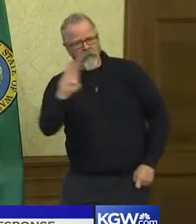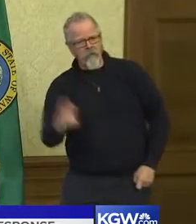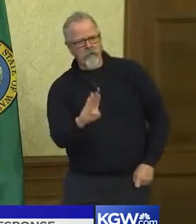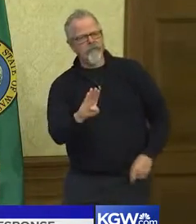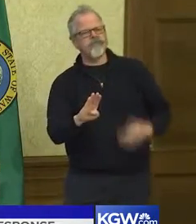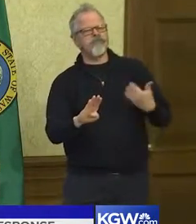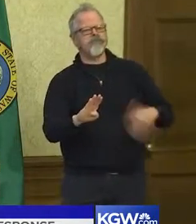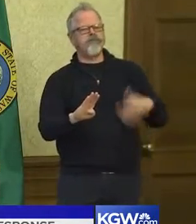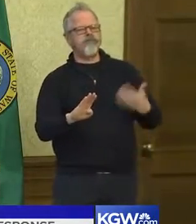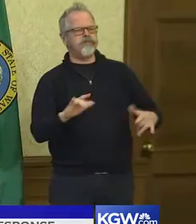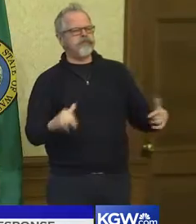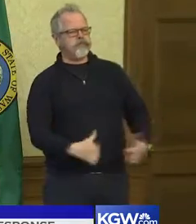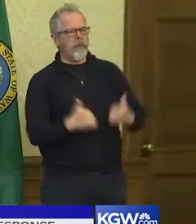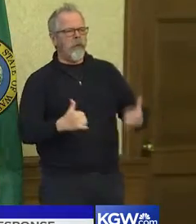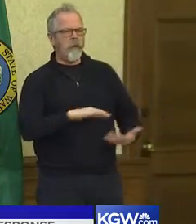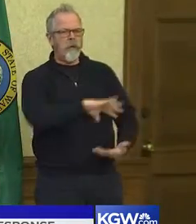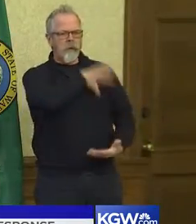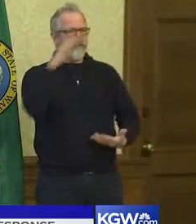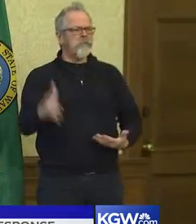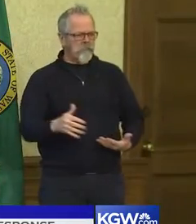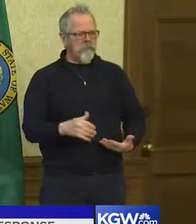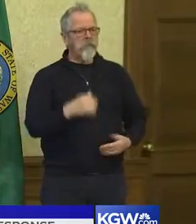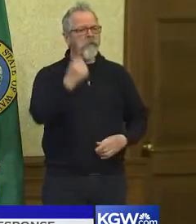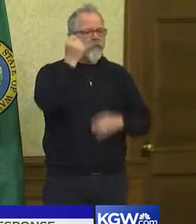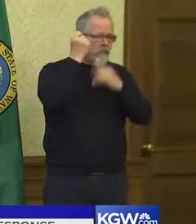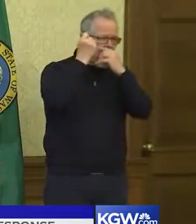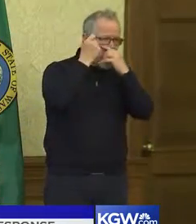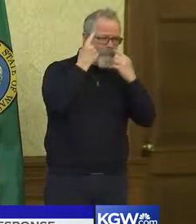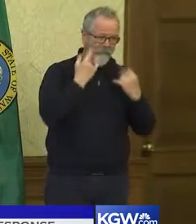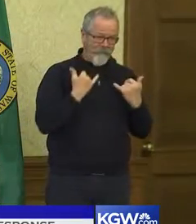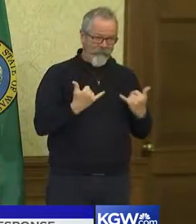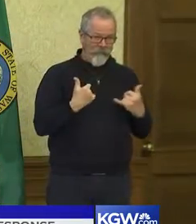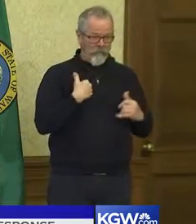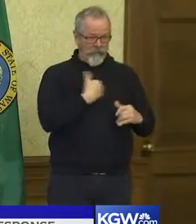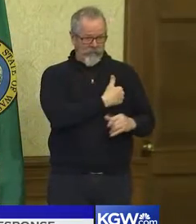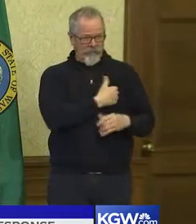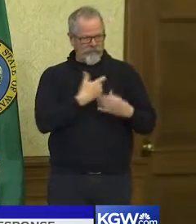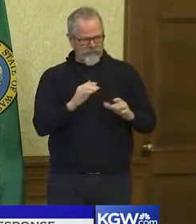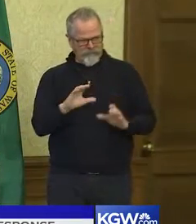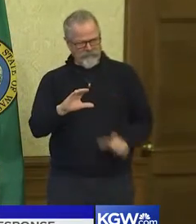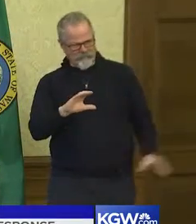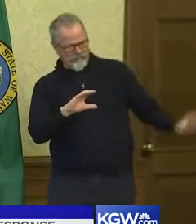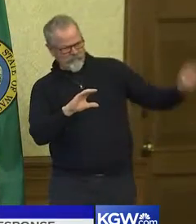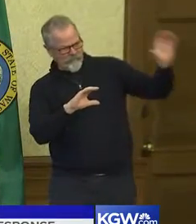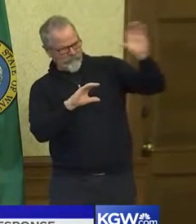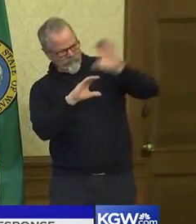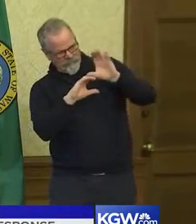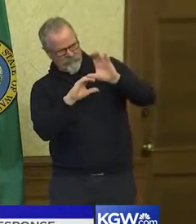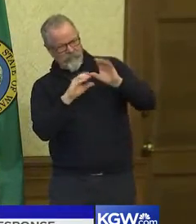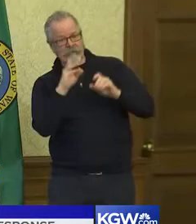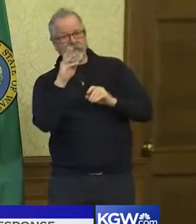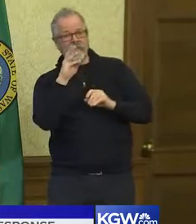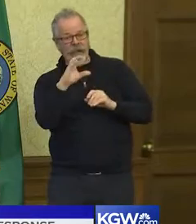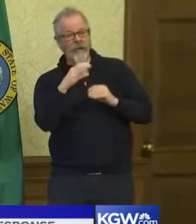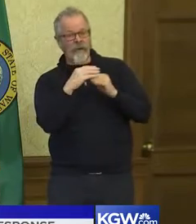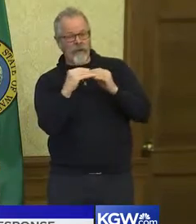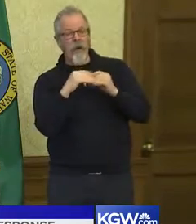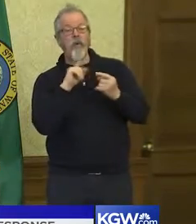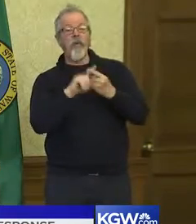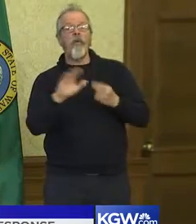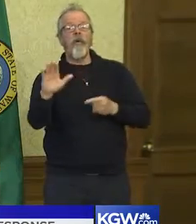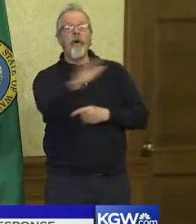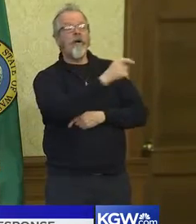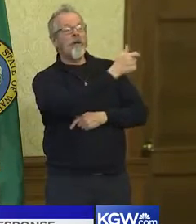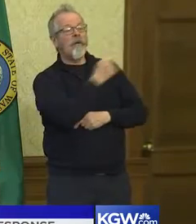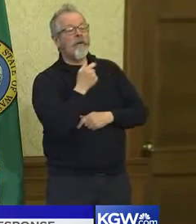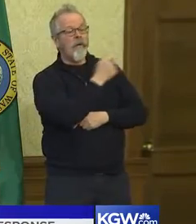additional $600 per week for any unemployment assistance recipient, the additional 13 weeks, also